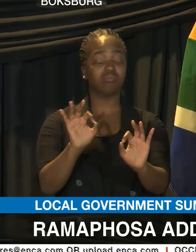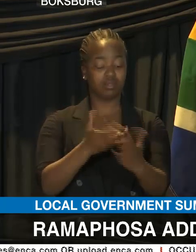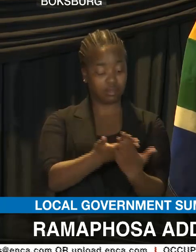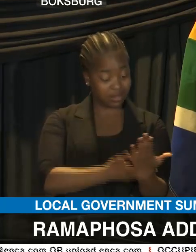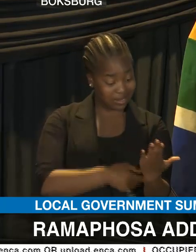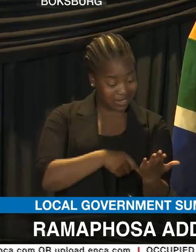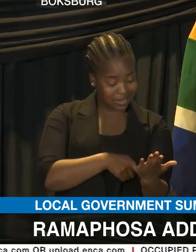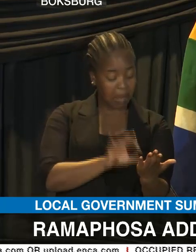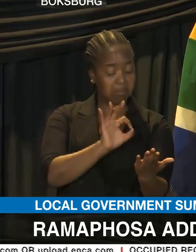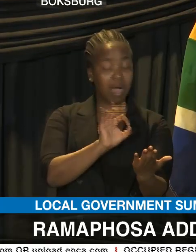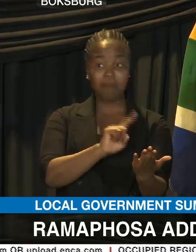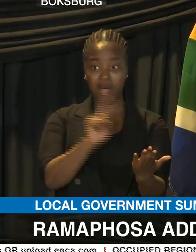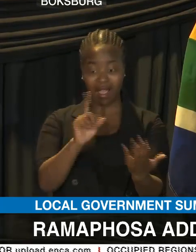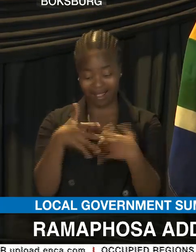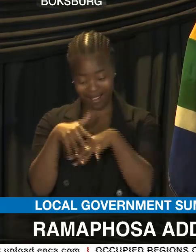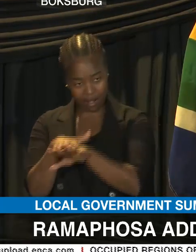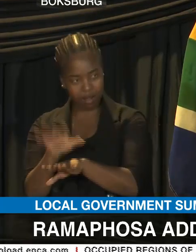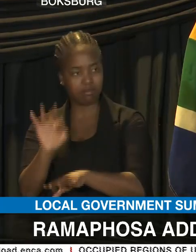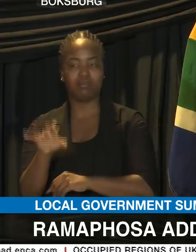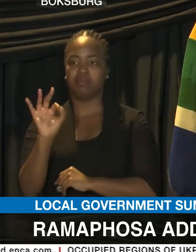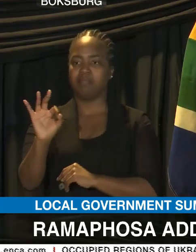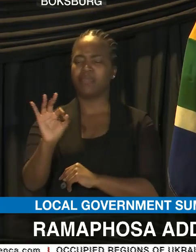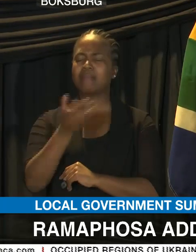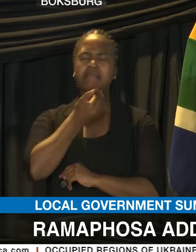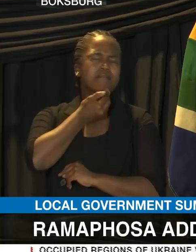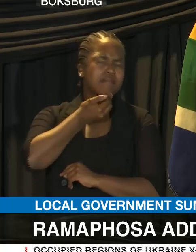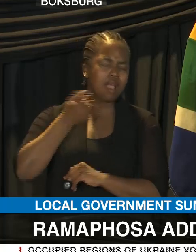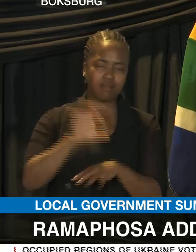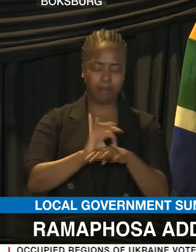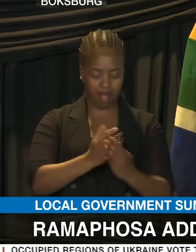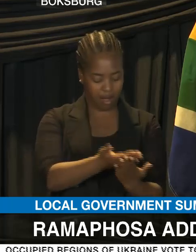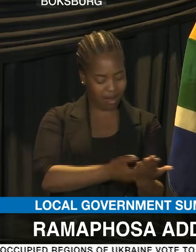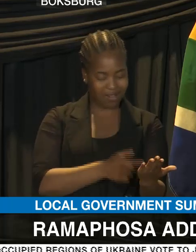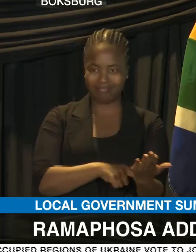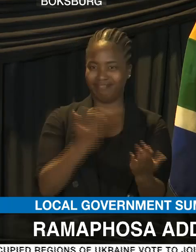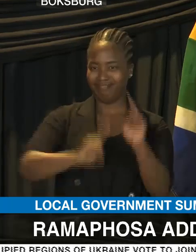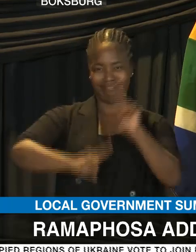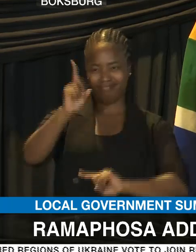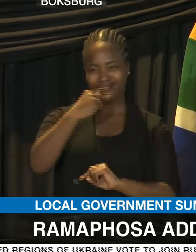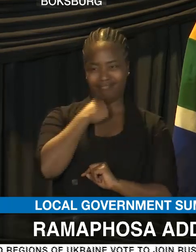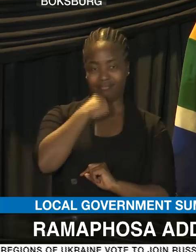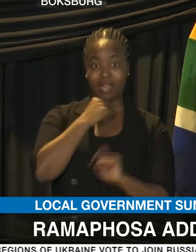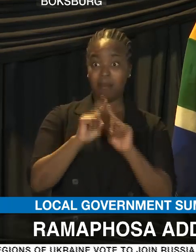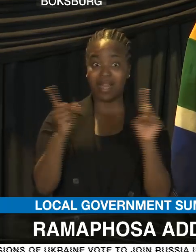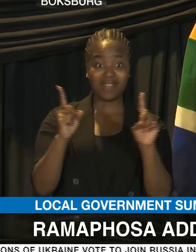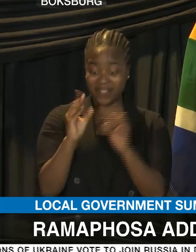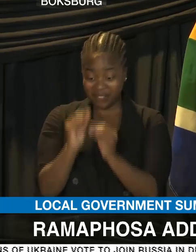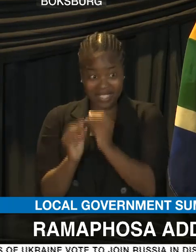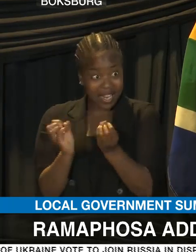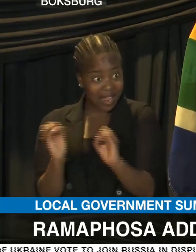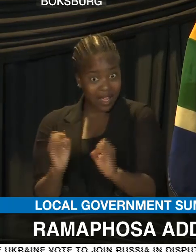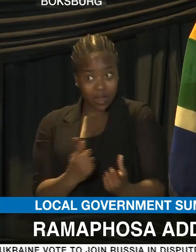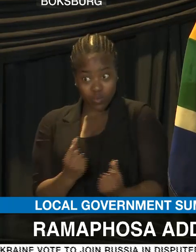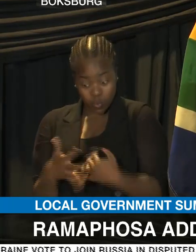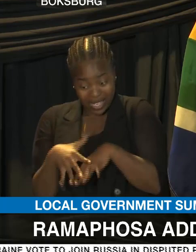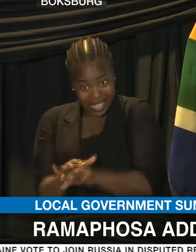its implementation. And even the best plan will not succeed if we do not fix